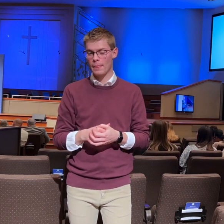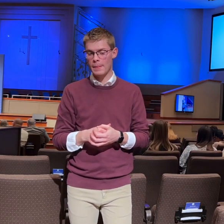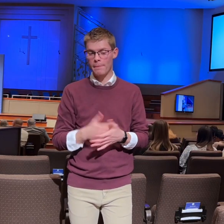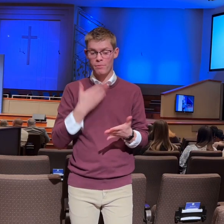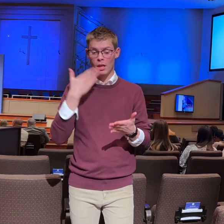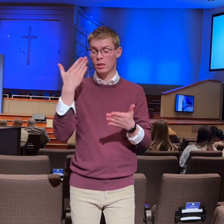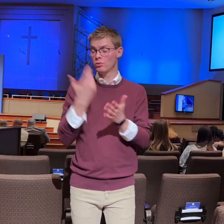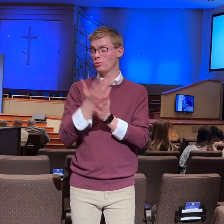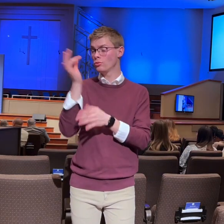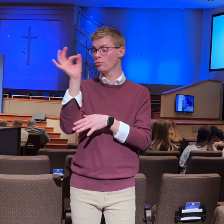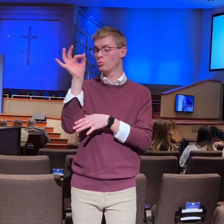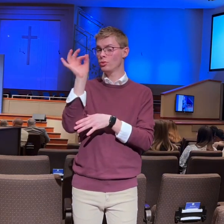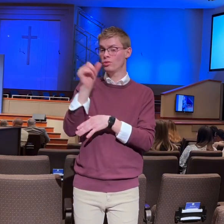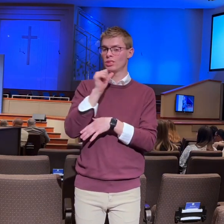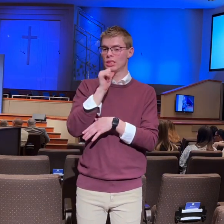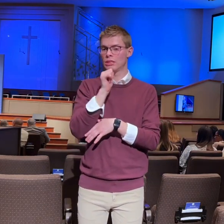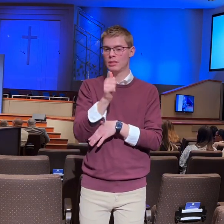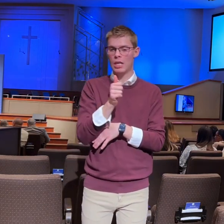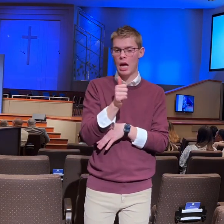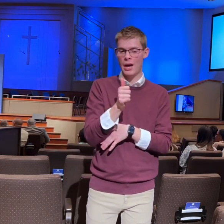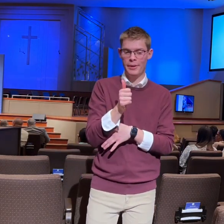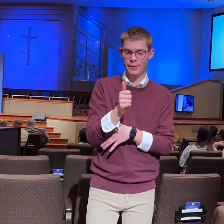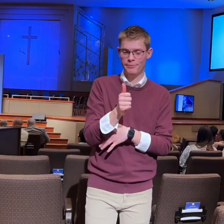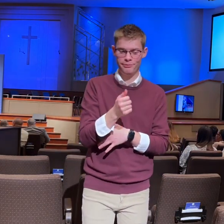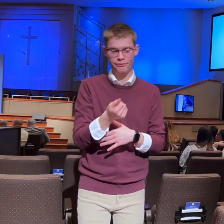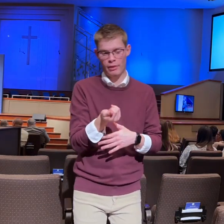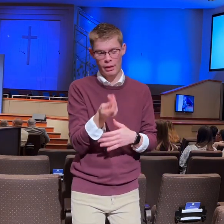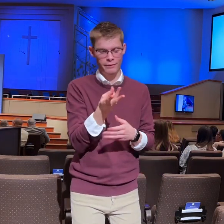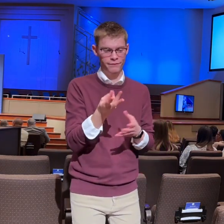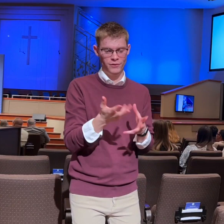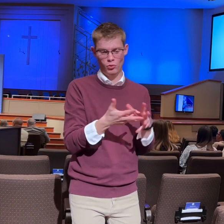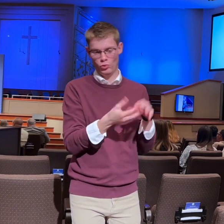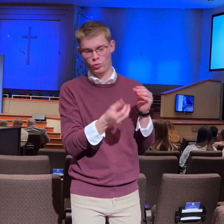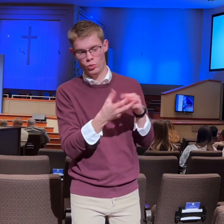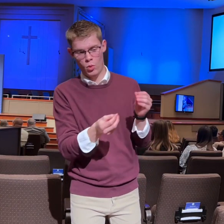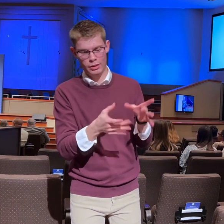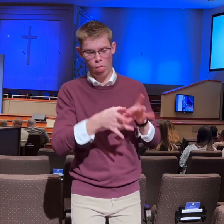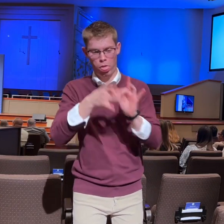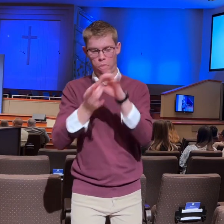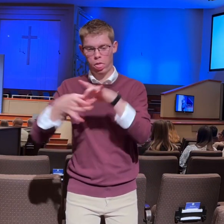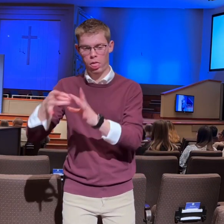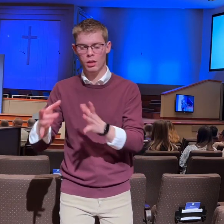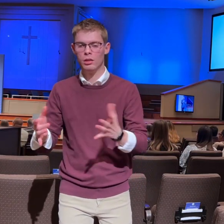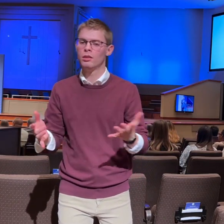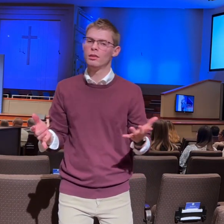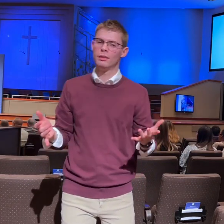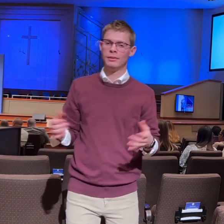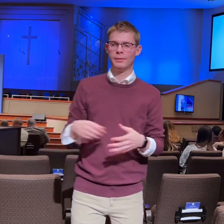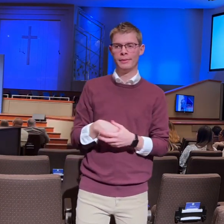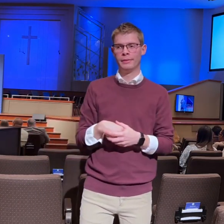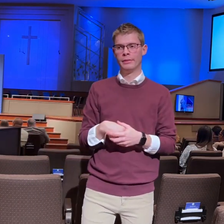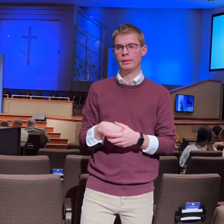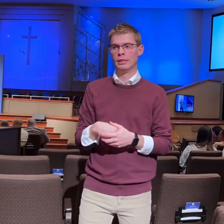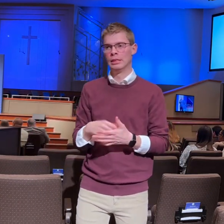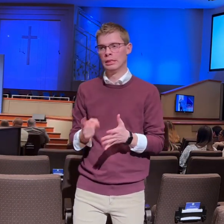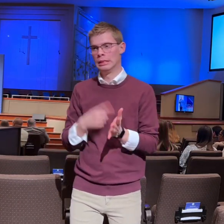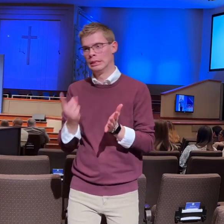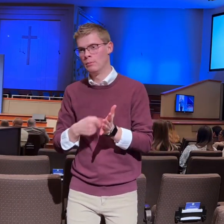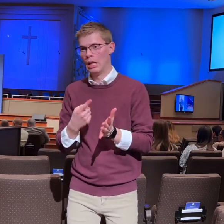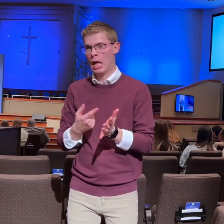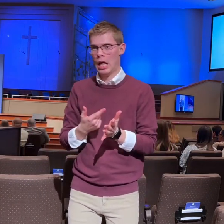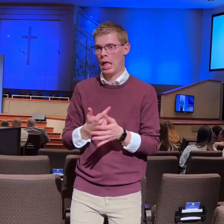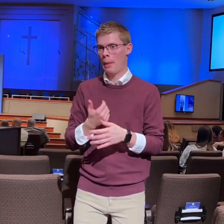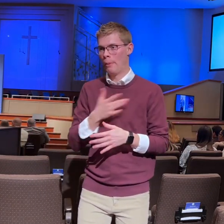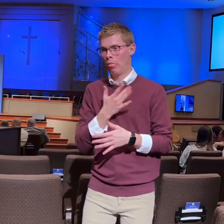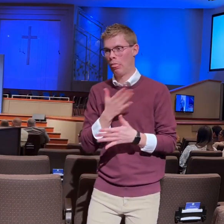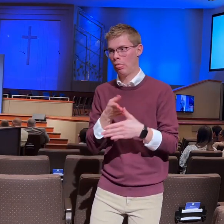is not just five good stories connected. Preaching is kind of funny and sometimes it's humbling. Sometimes the last thing